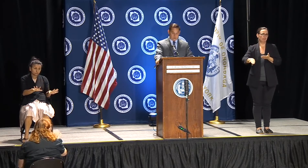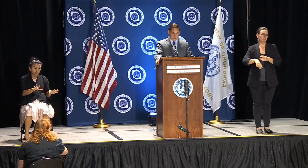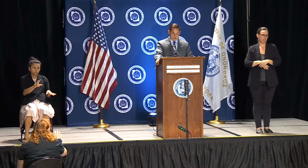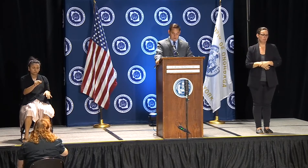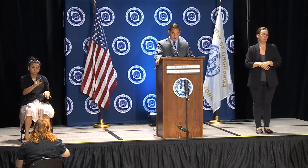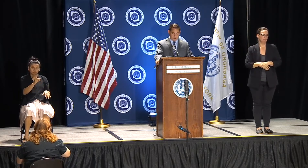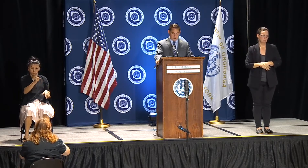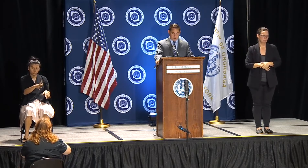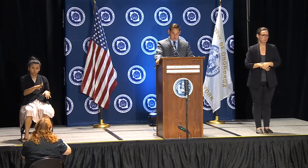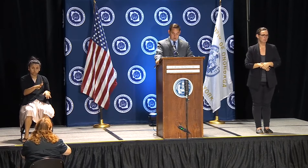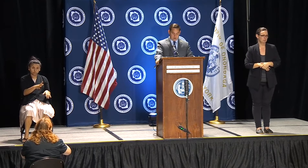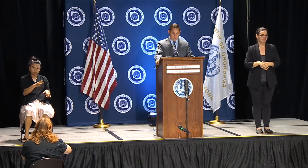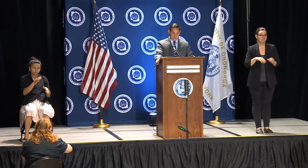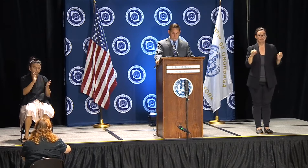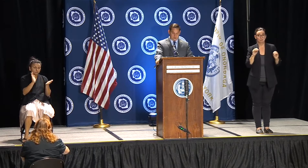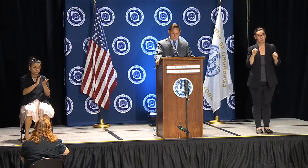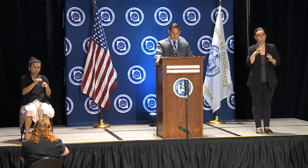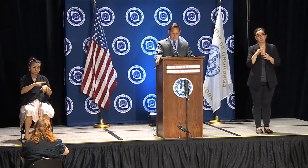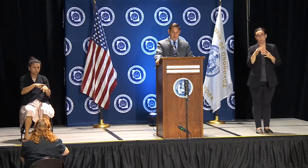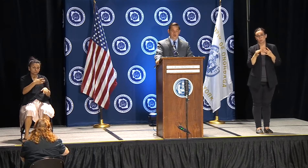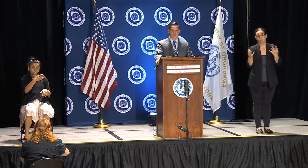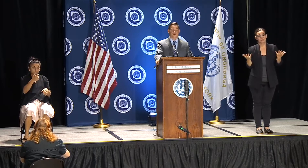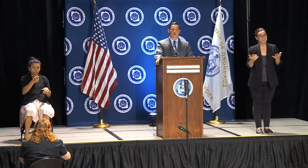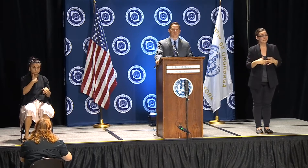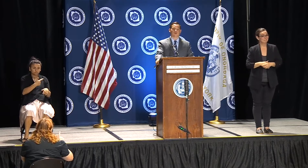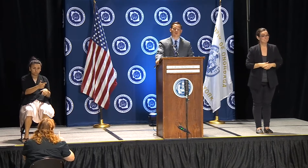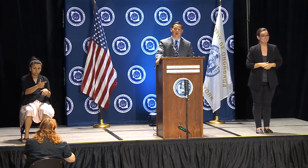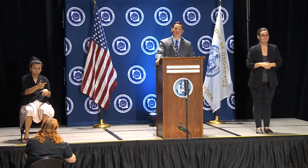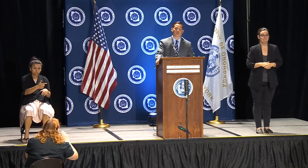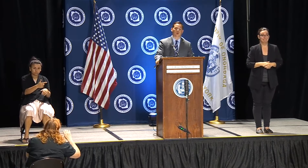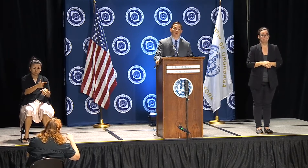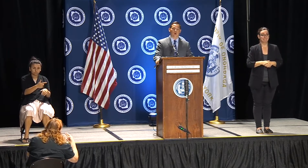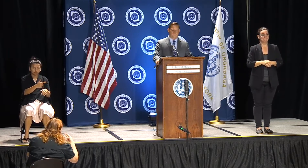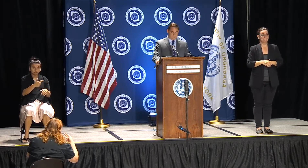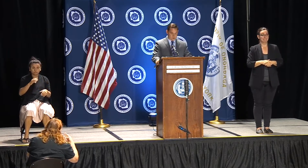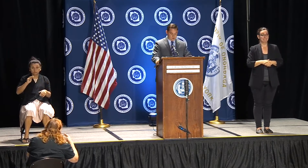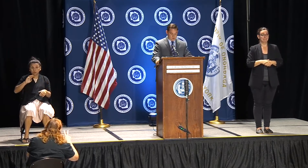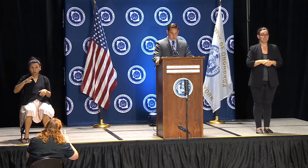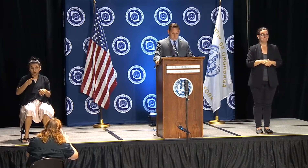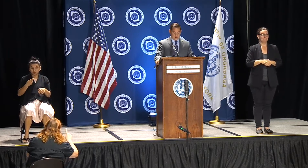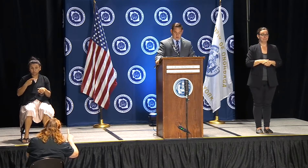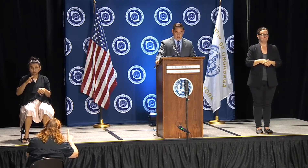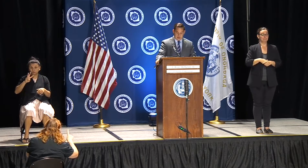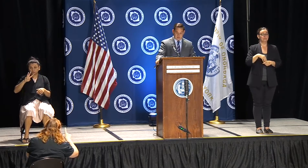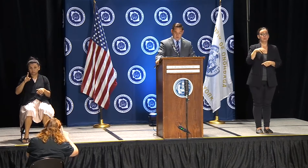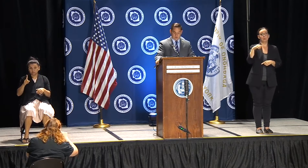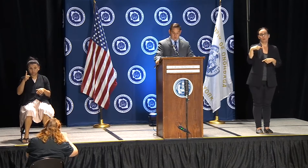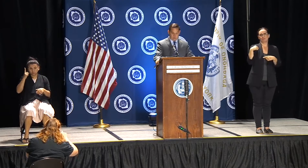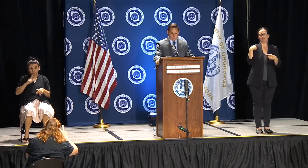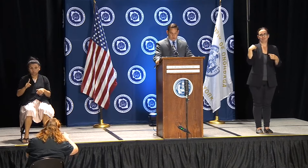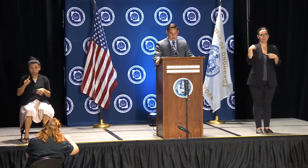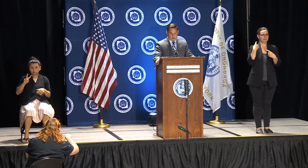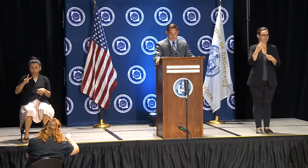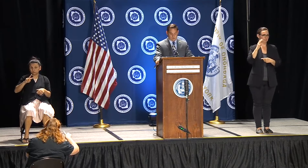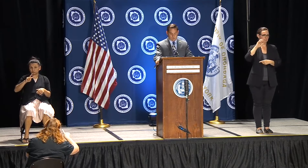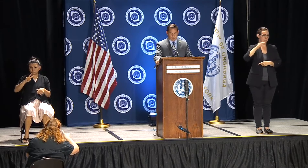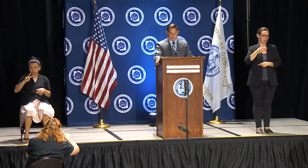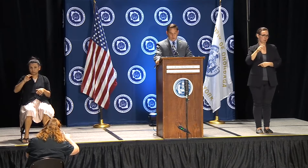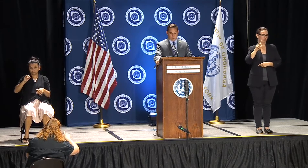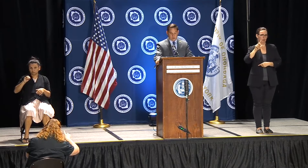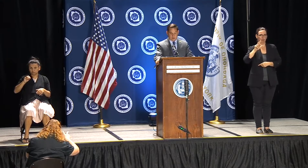furlough employees up until March 31st of 2021. And then the third component